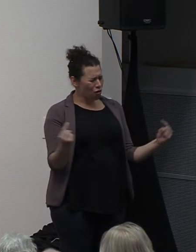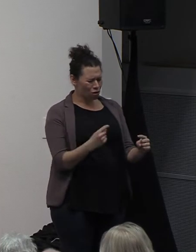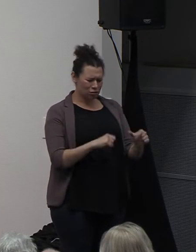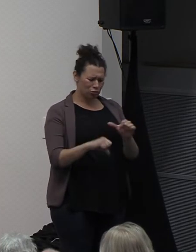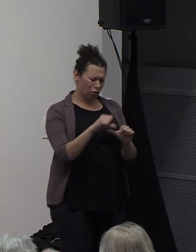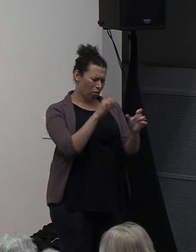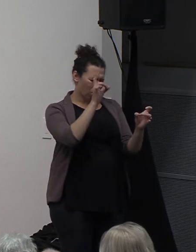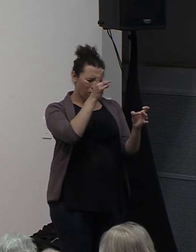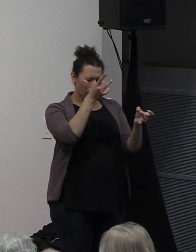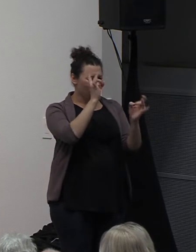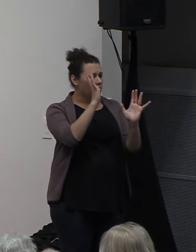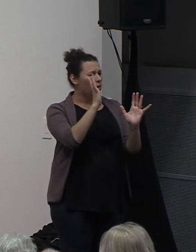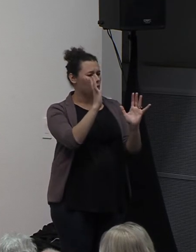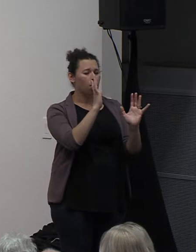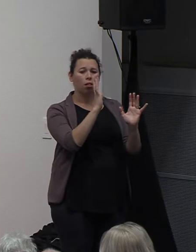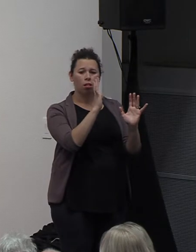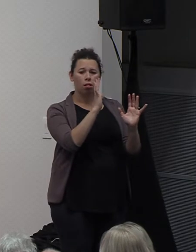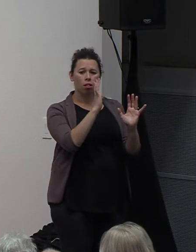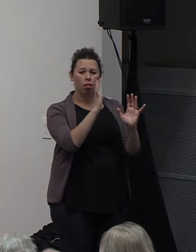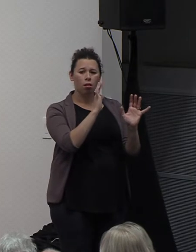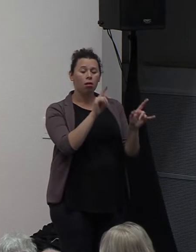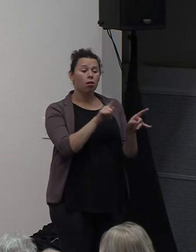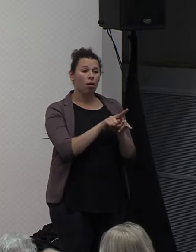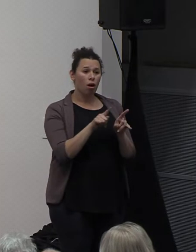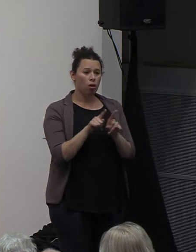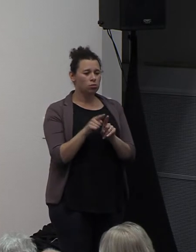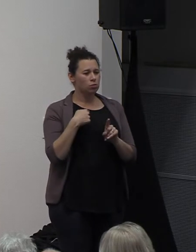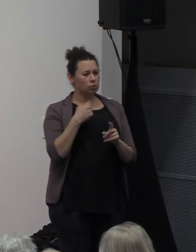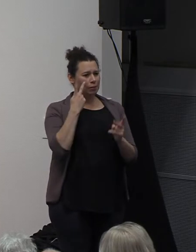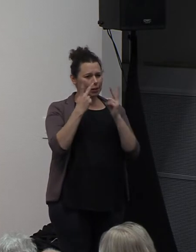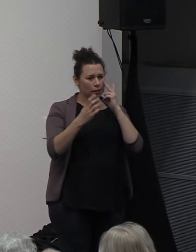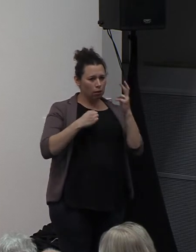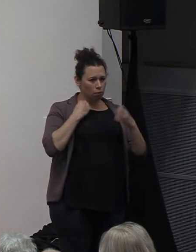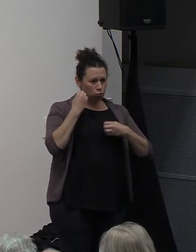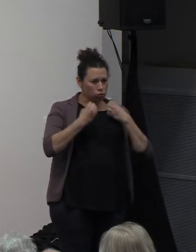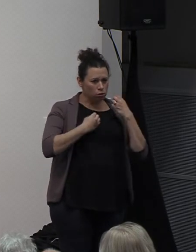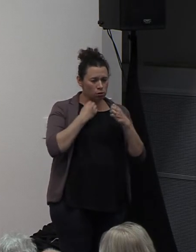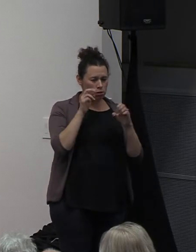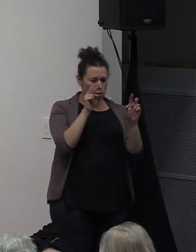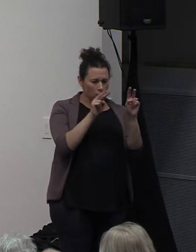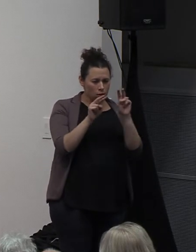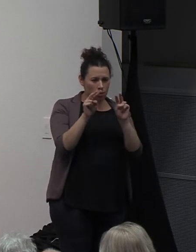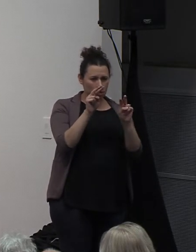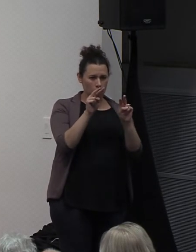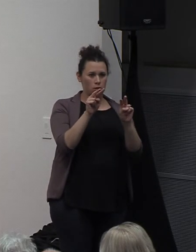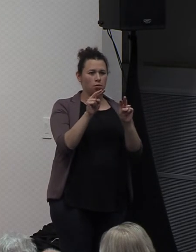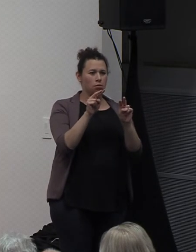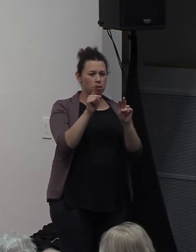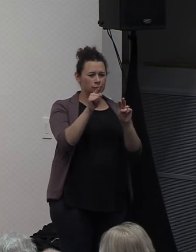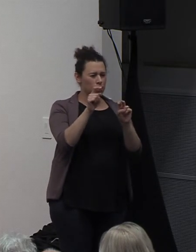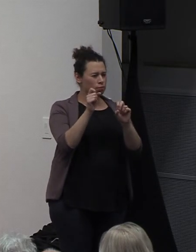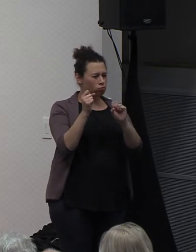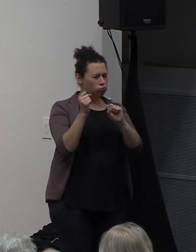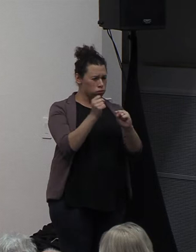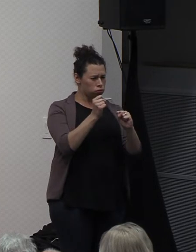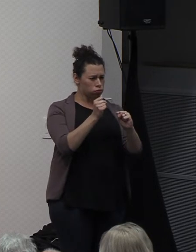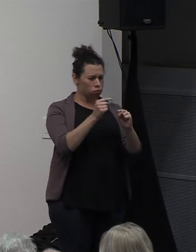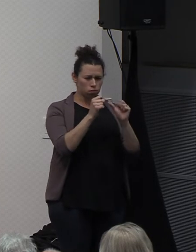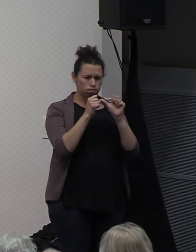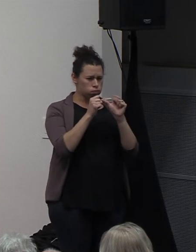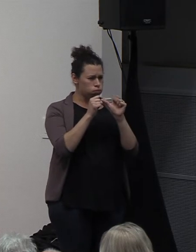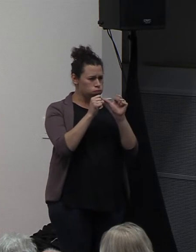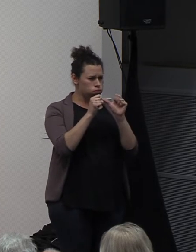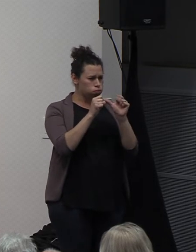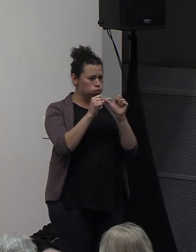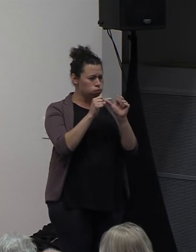can descend. Second, I see in the faces of the survivors a steeliness and resilience